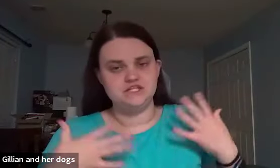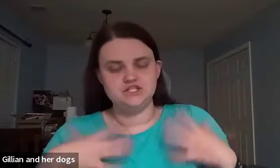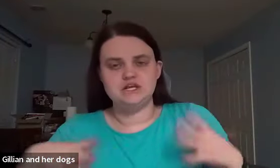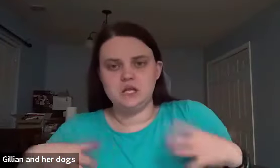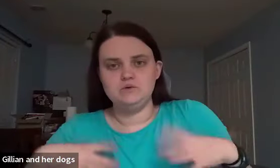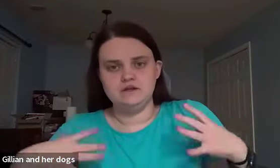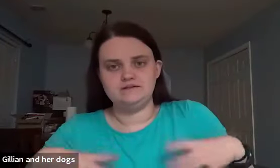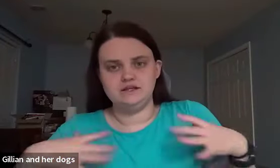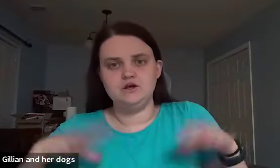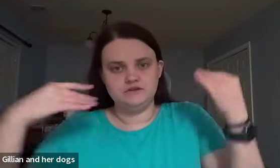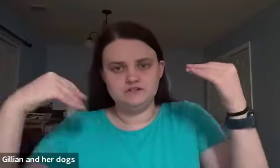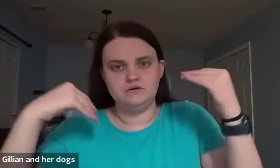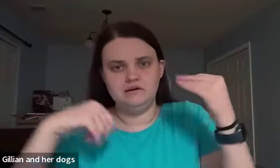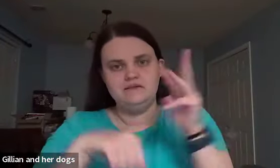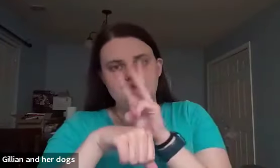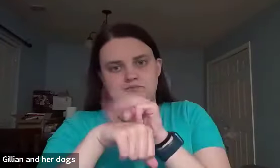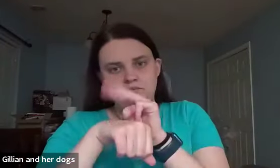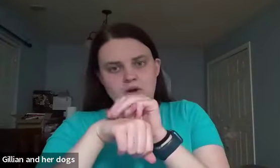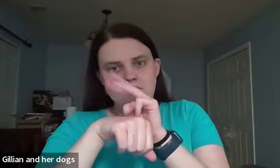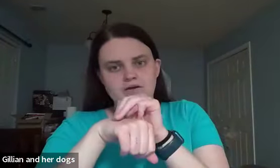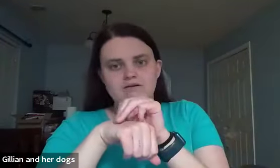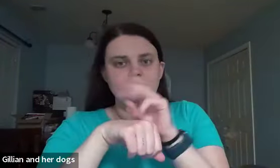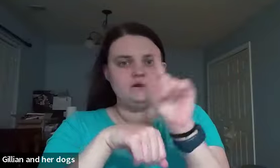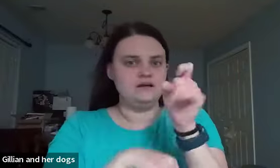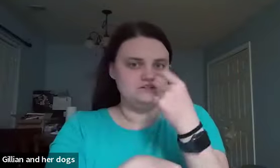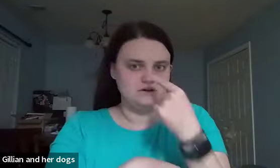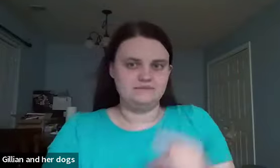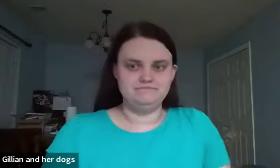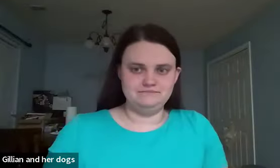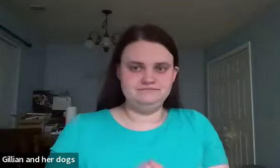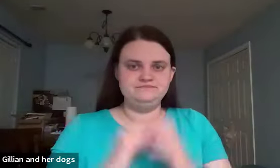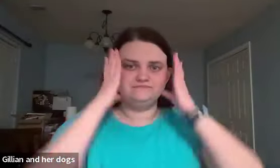It's just say clothing, like clothing store, and then or Target.